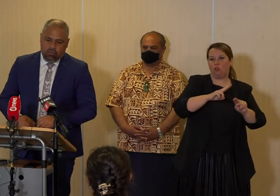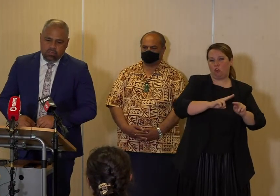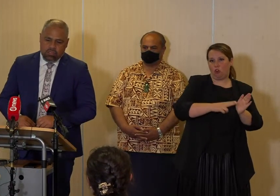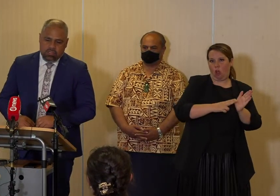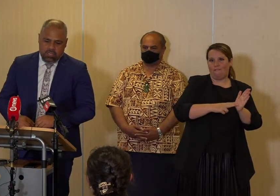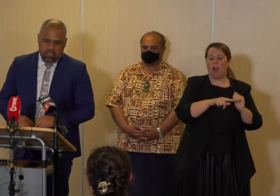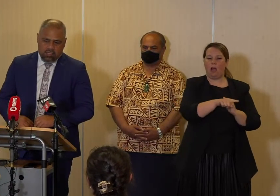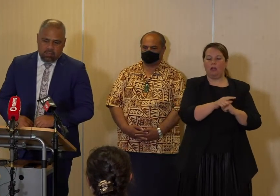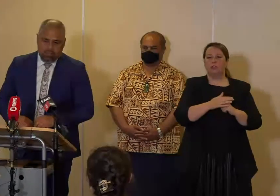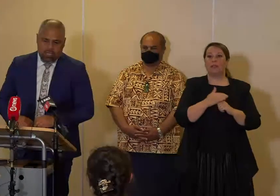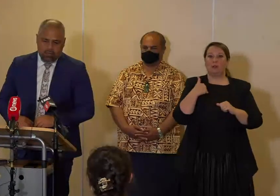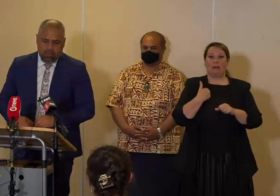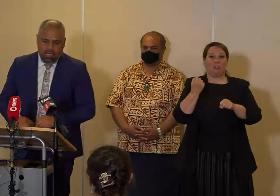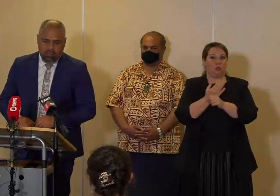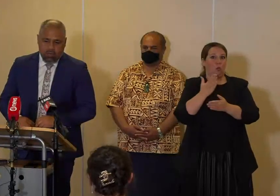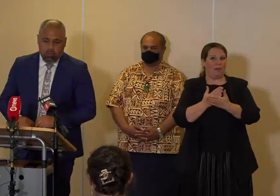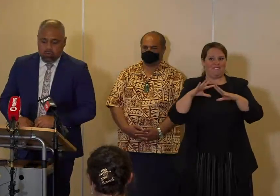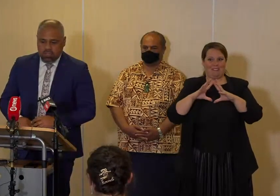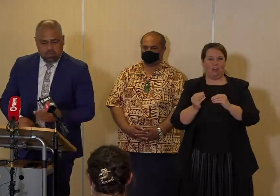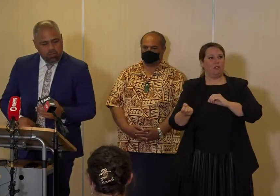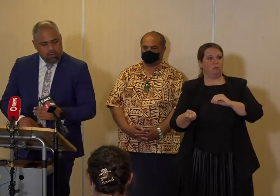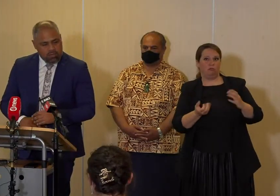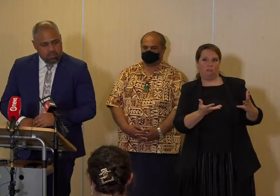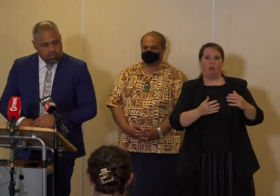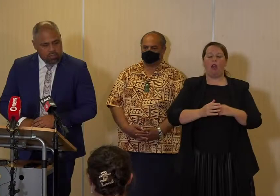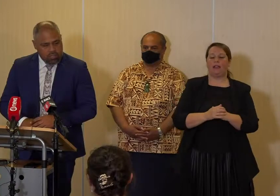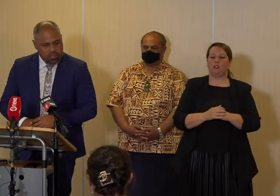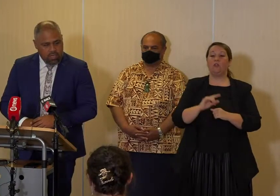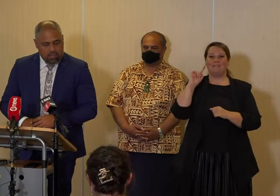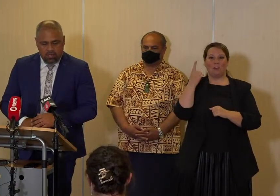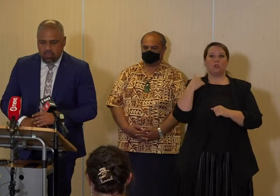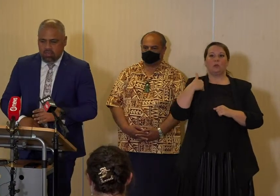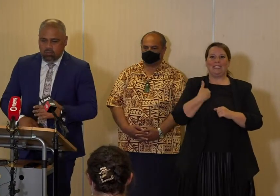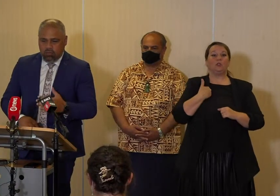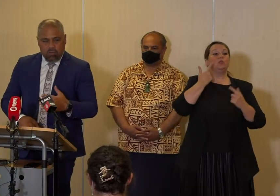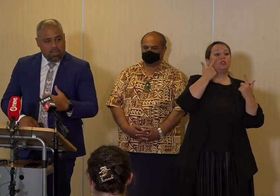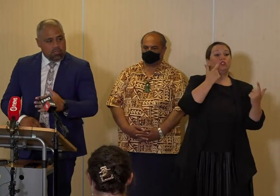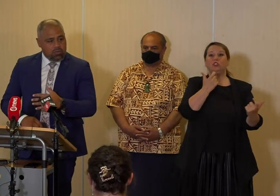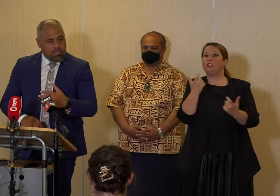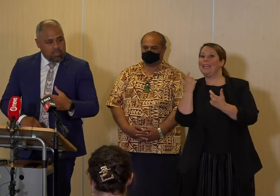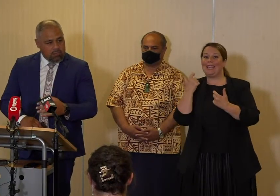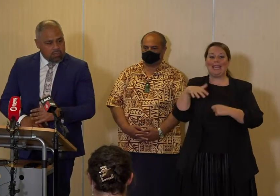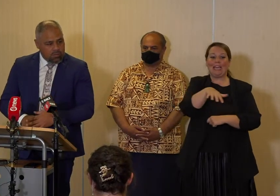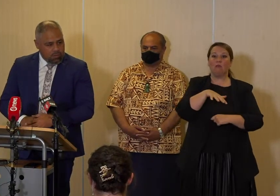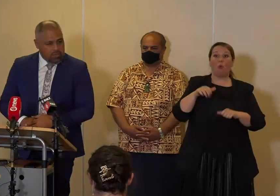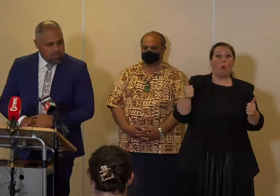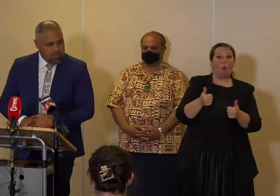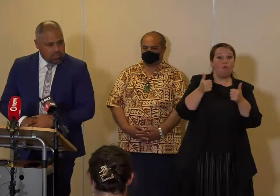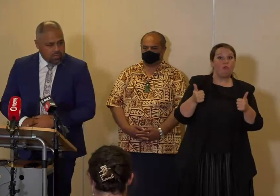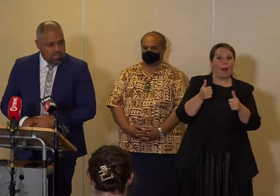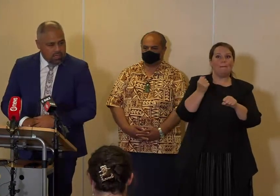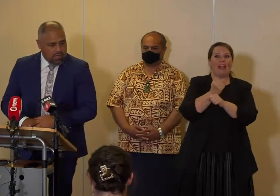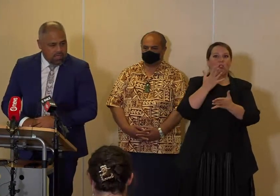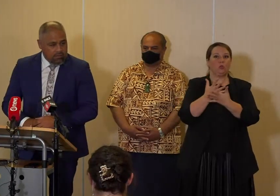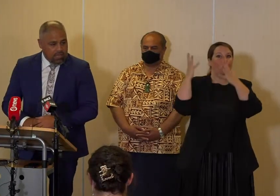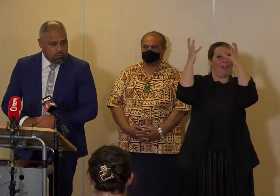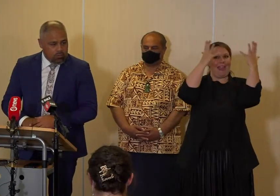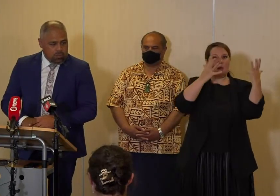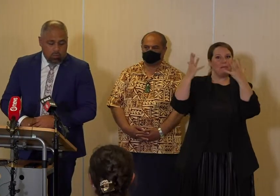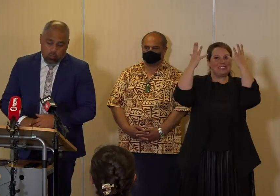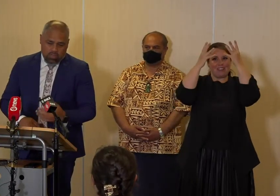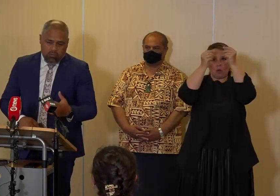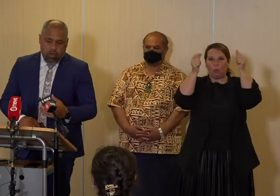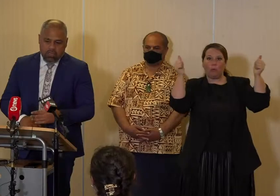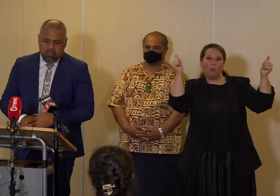is the first key step to that, but of course, as the Prime Minister has already indicated, we've got to make sure that the atmospheric conditions are